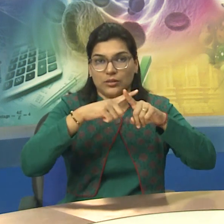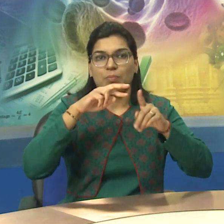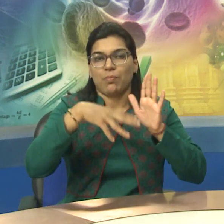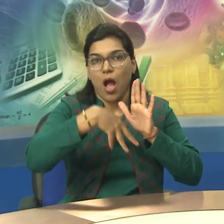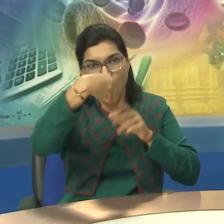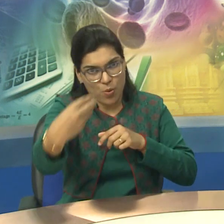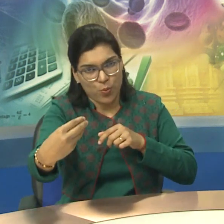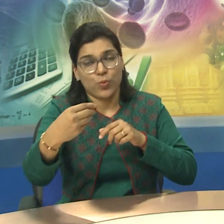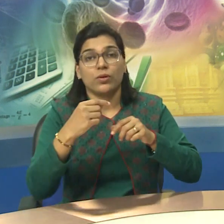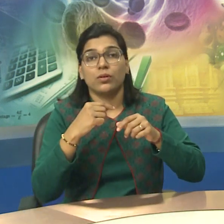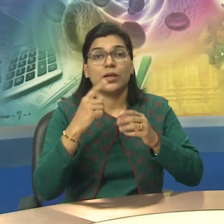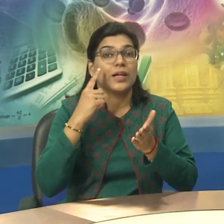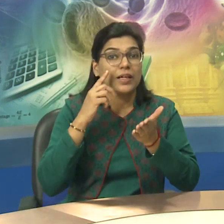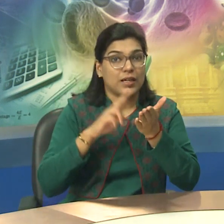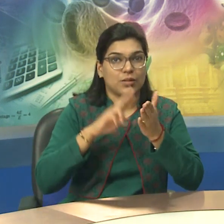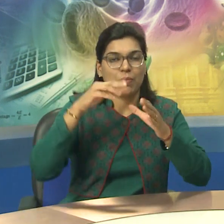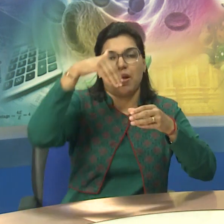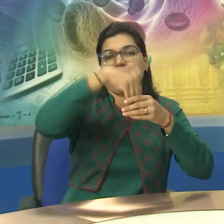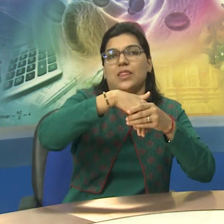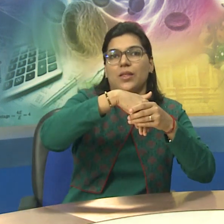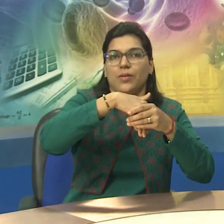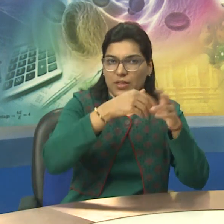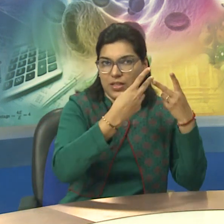These both terms are opposite terms of each other.